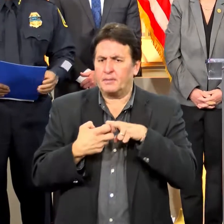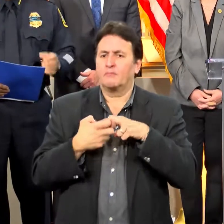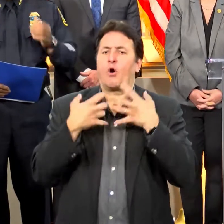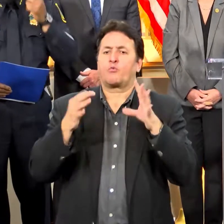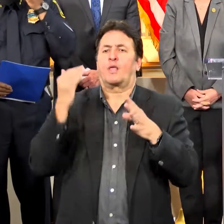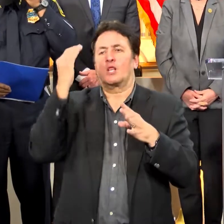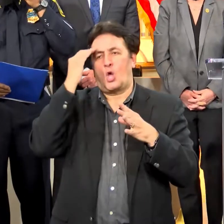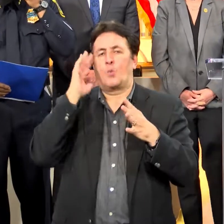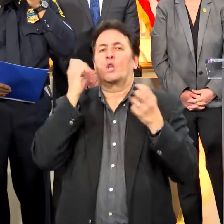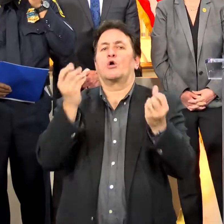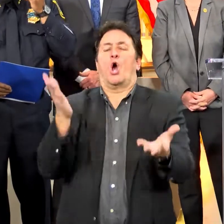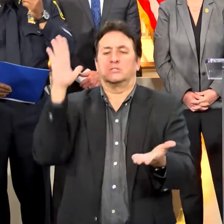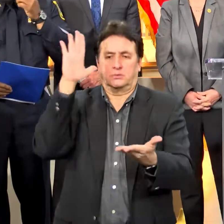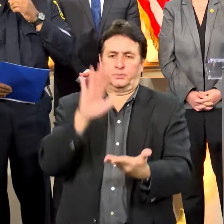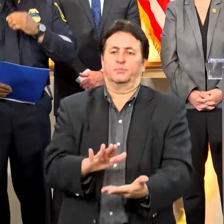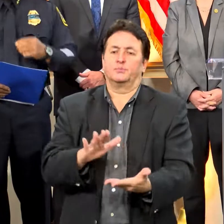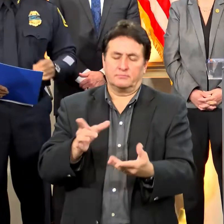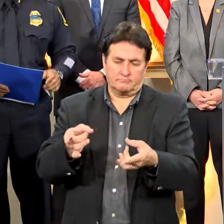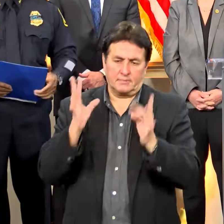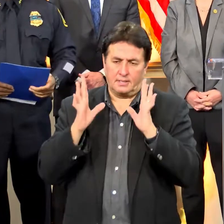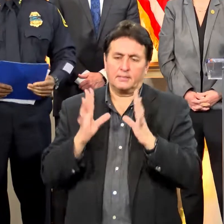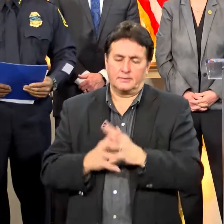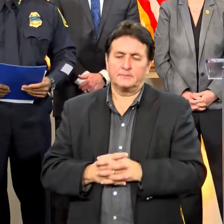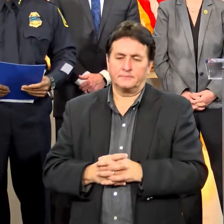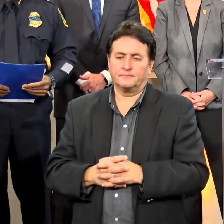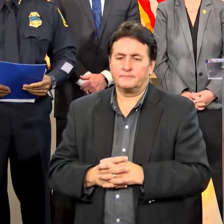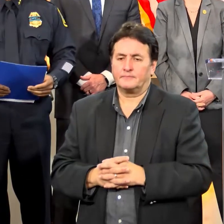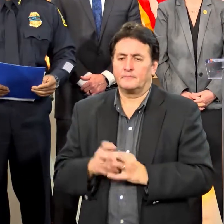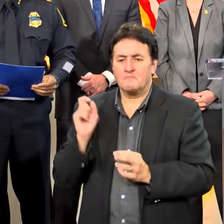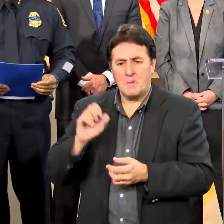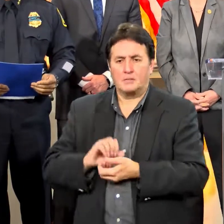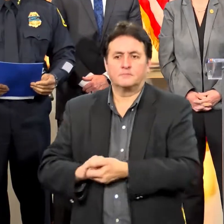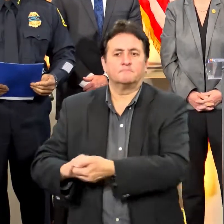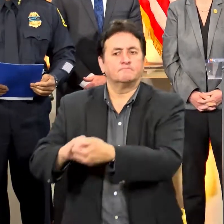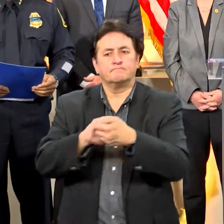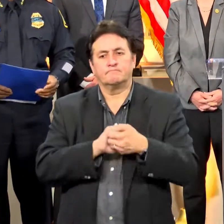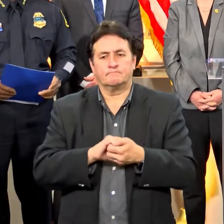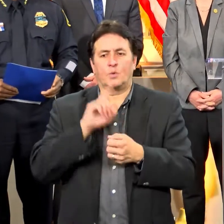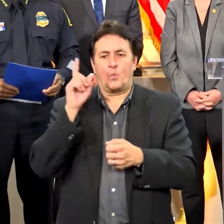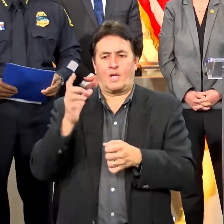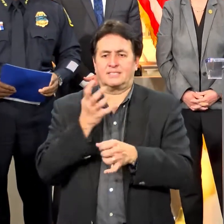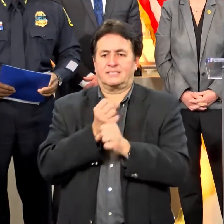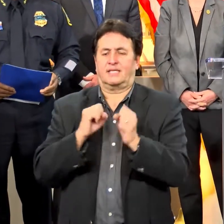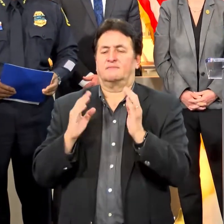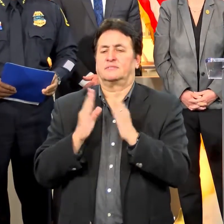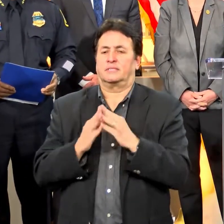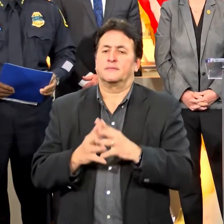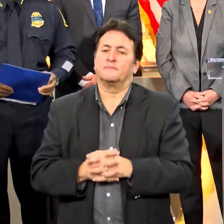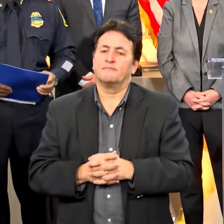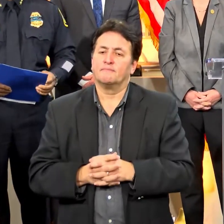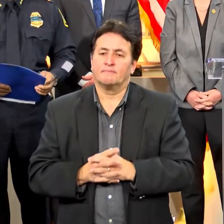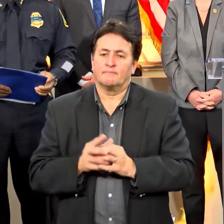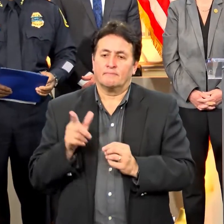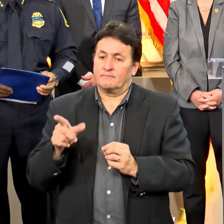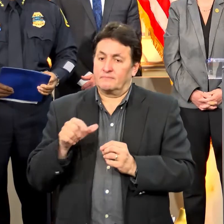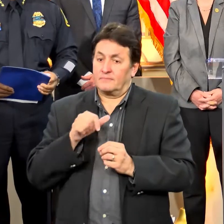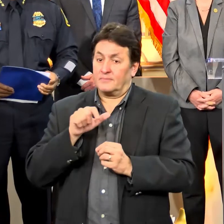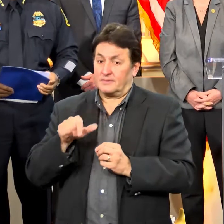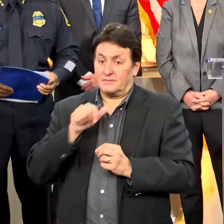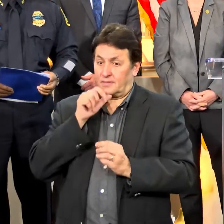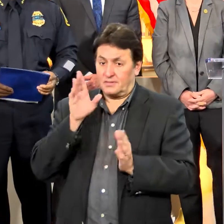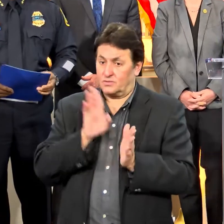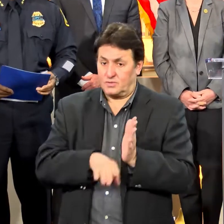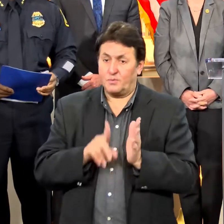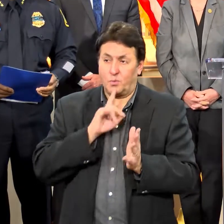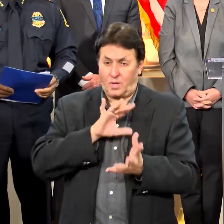city, one unified city, and one safe city. It does not come cheap. And the total cost of this